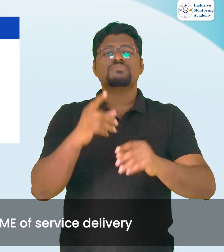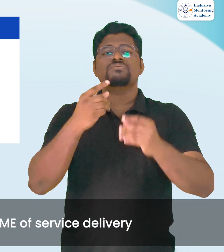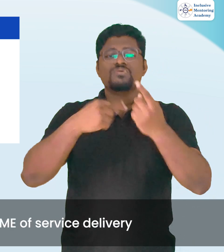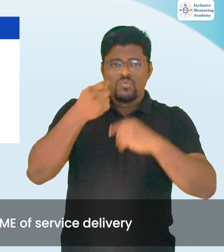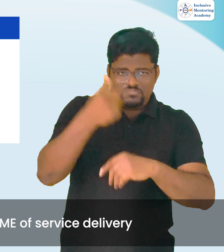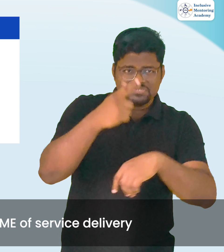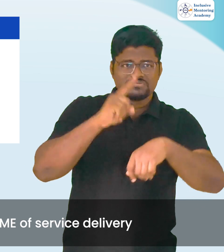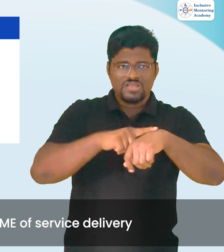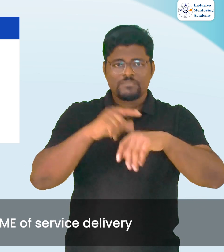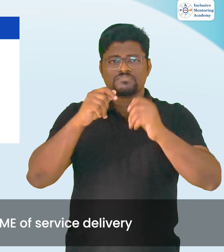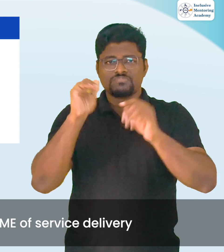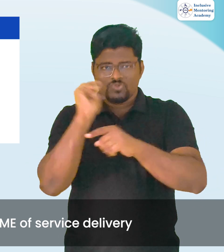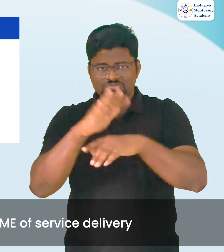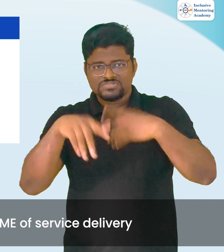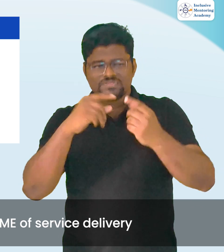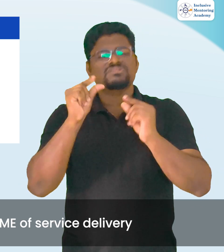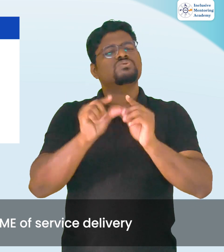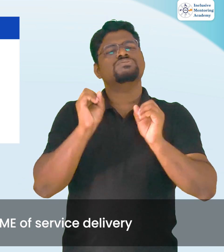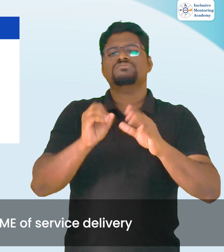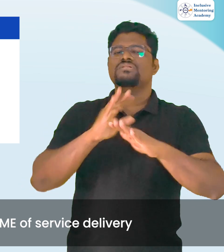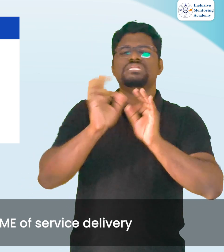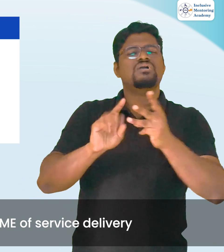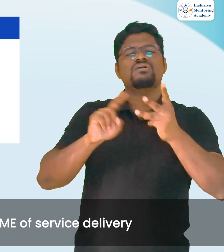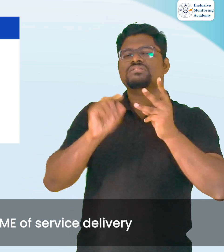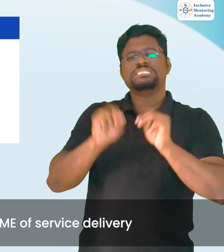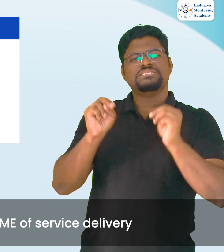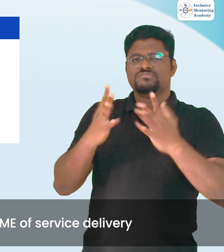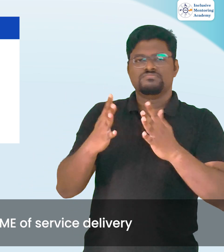Number 3. Reduced cost and time of service delivery.